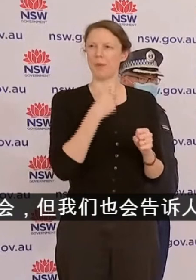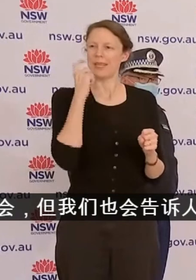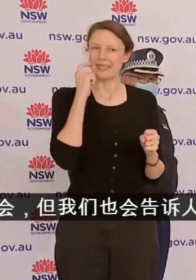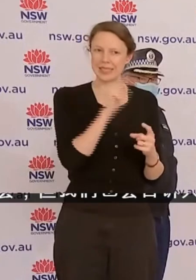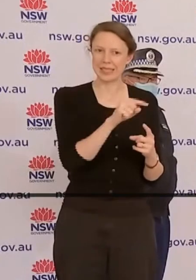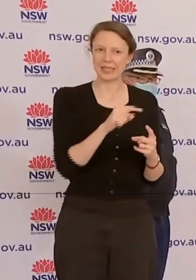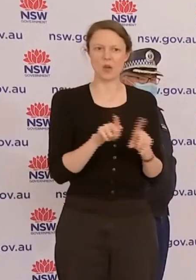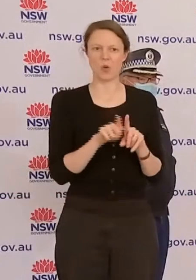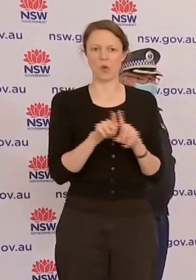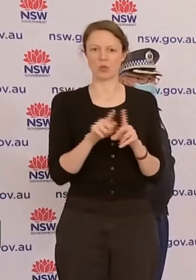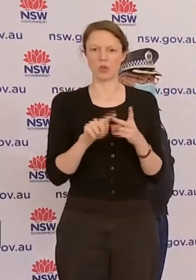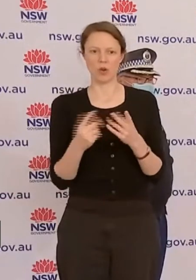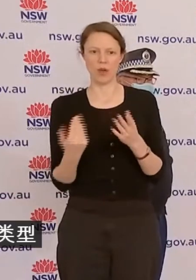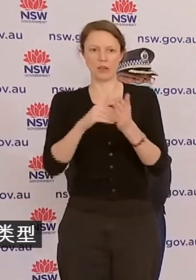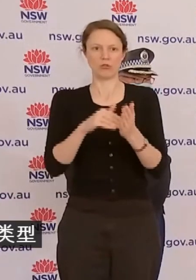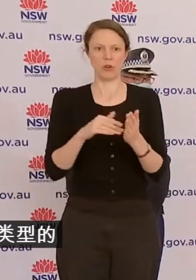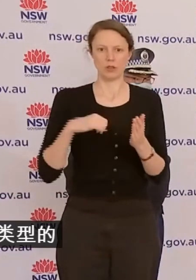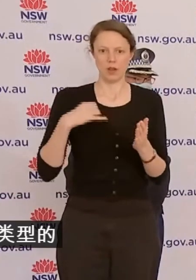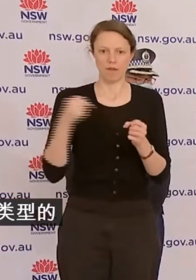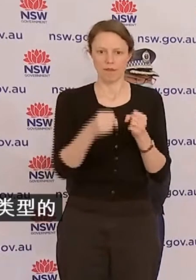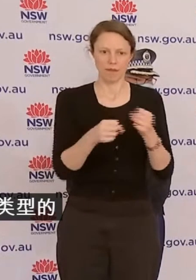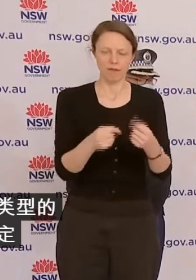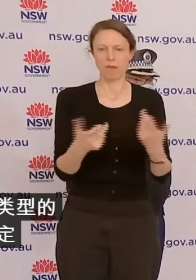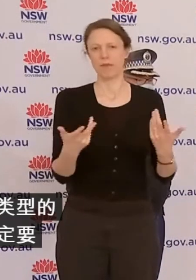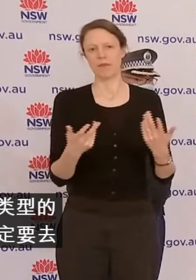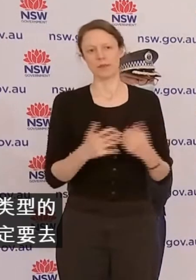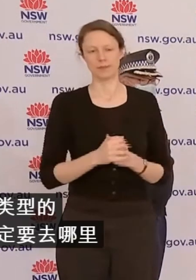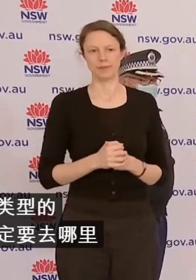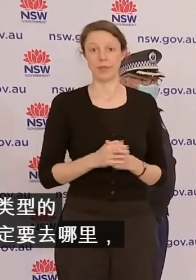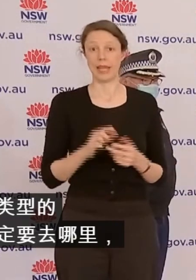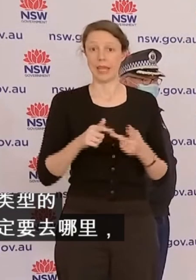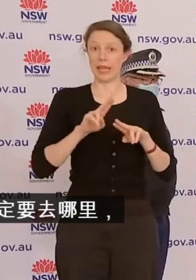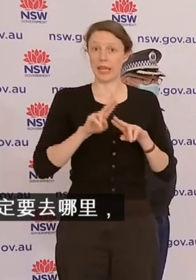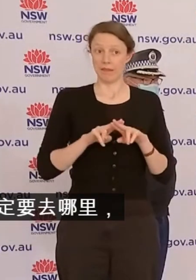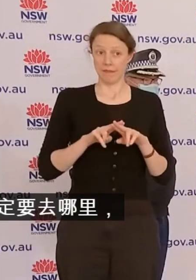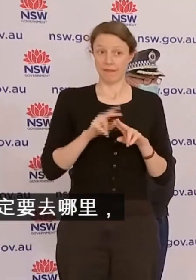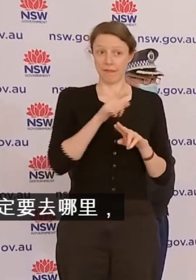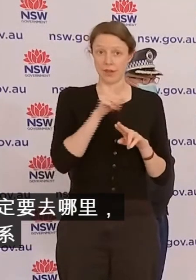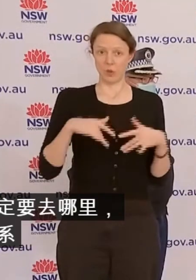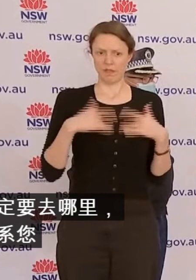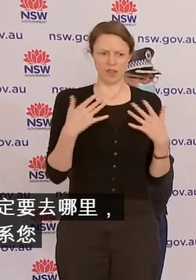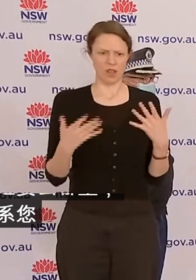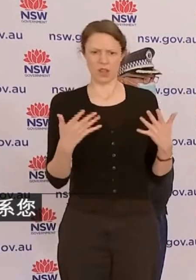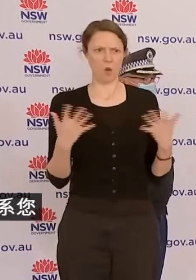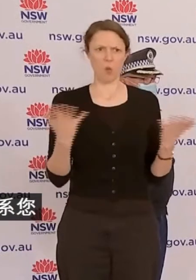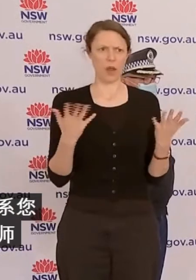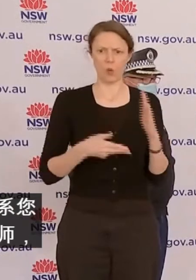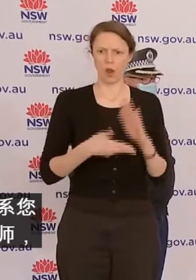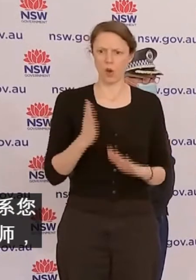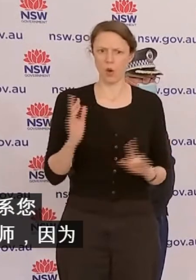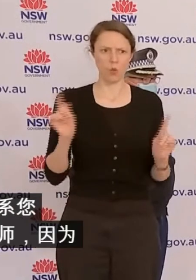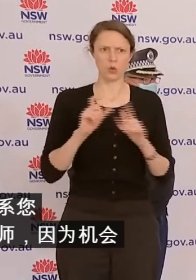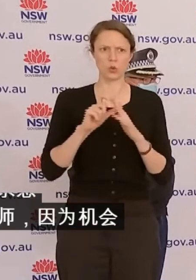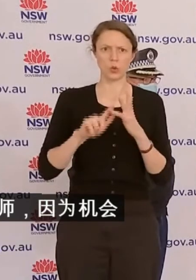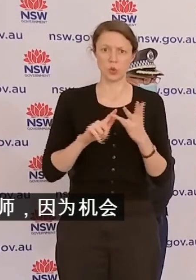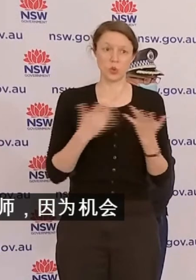if you're experiencing any type of delay or not sure about where to go, please also feel free to contact your local pharmacist, because